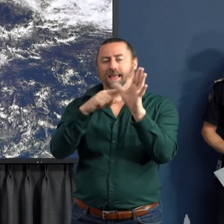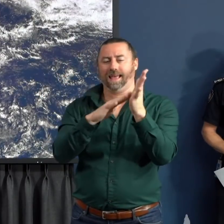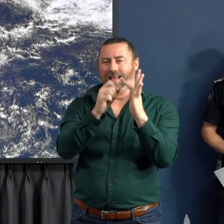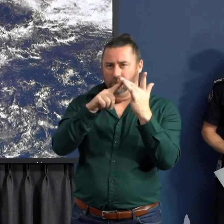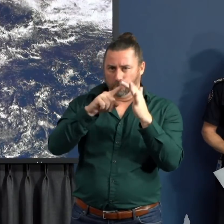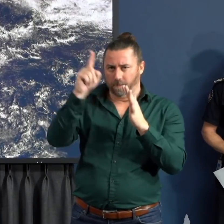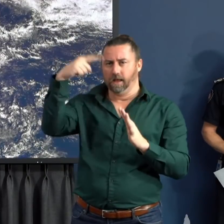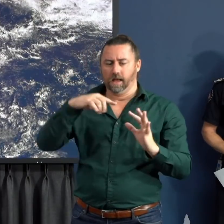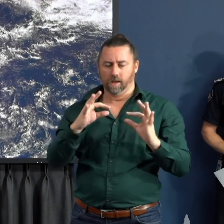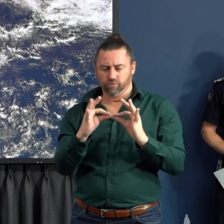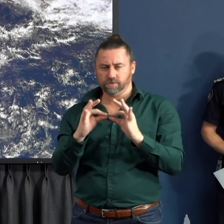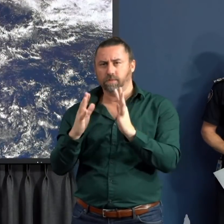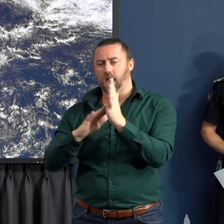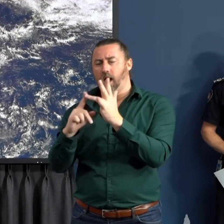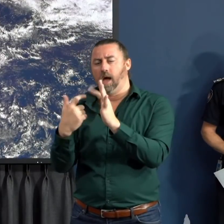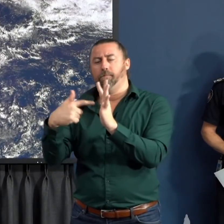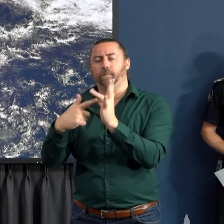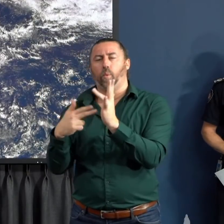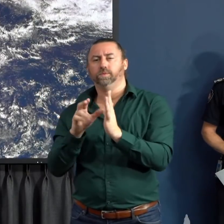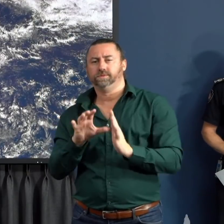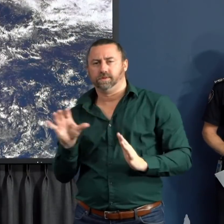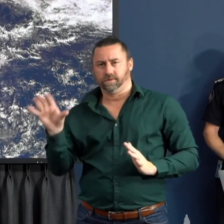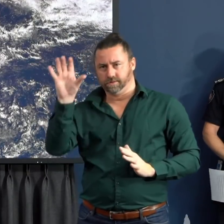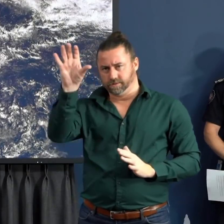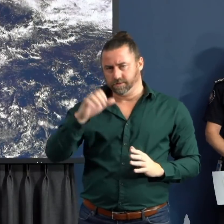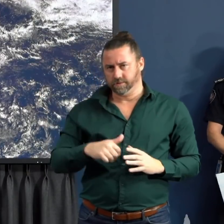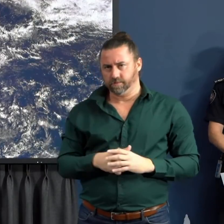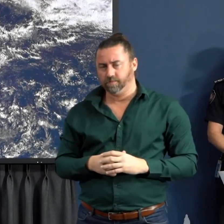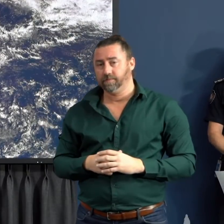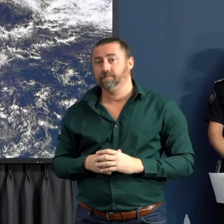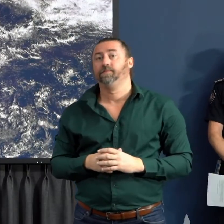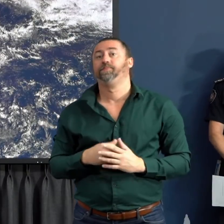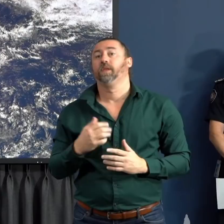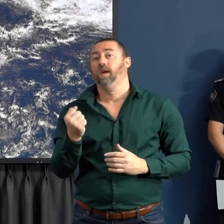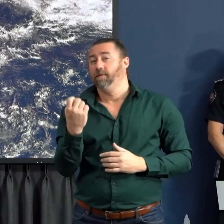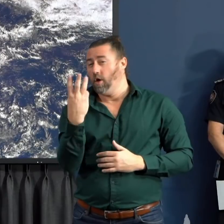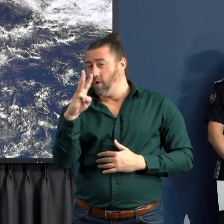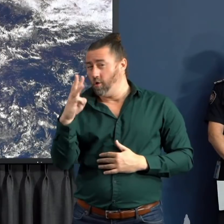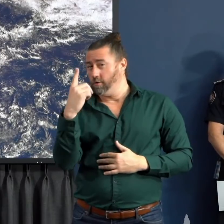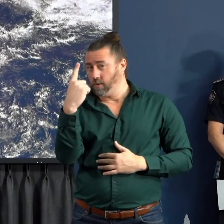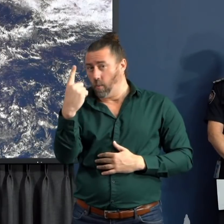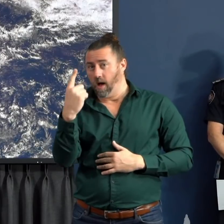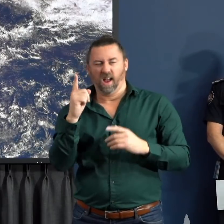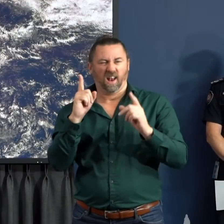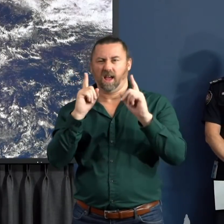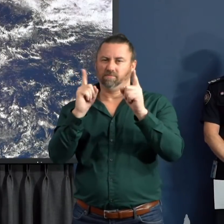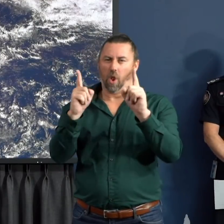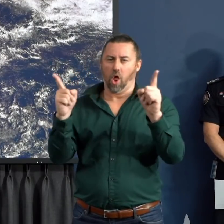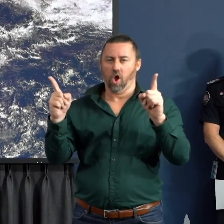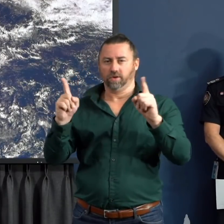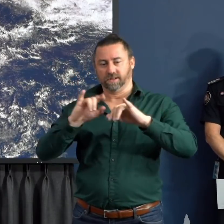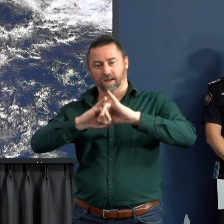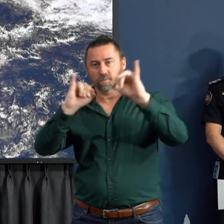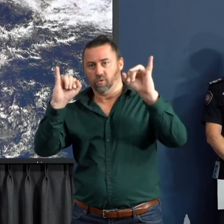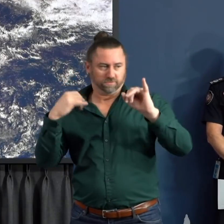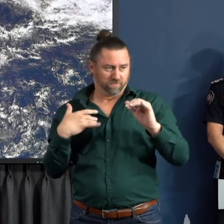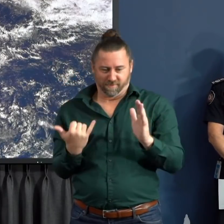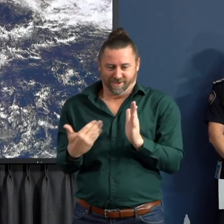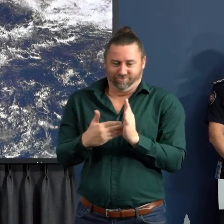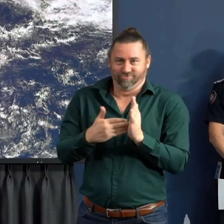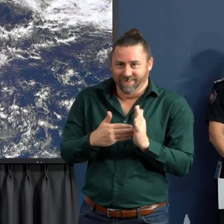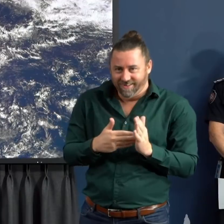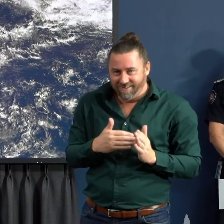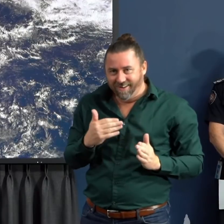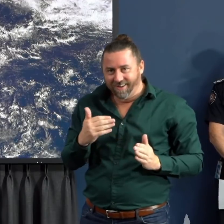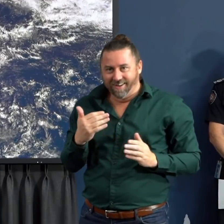Moreton areas. Since we last reported, we've had 31 emergency alerts, and I'm sure that has gone up in the last hour or so since I was